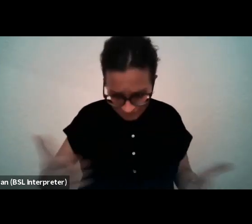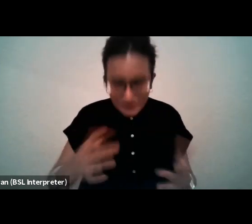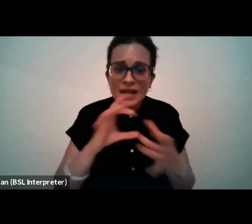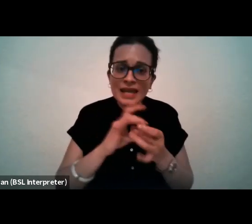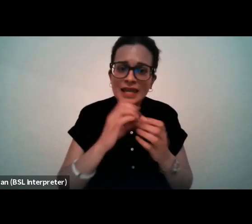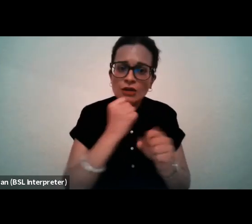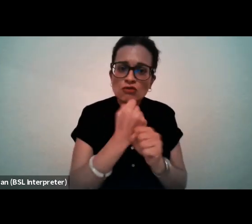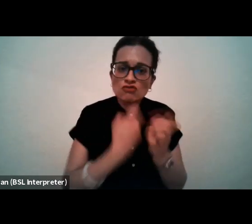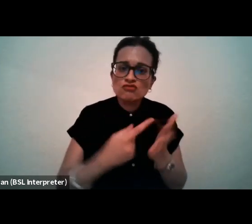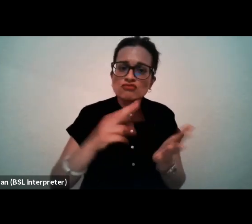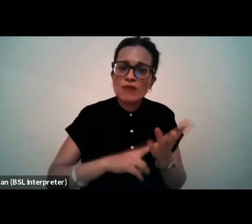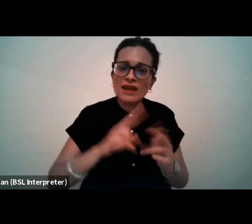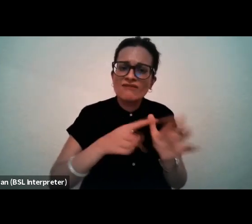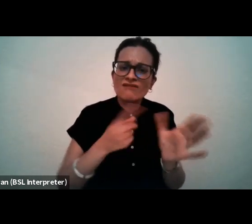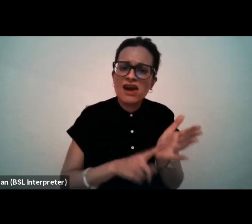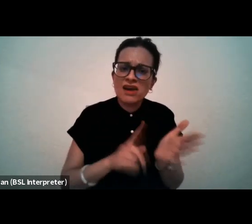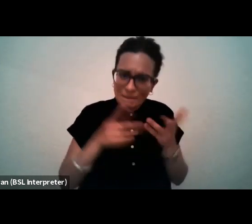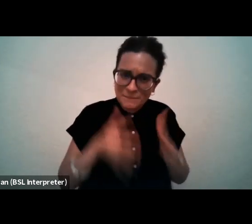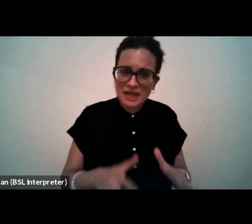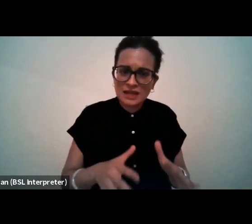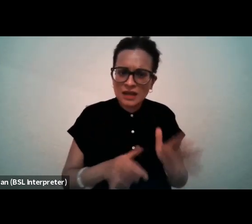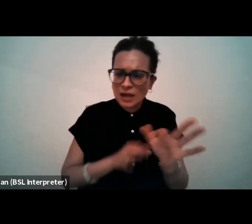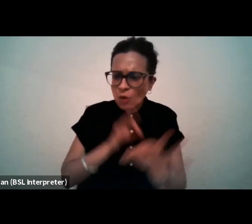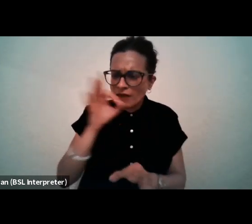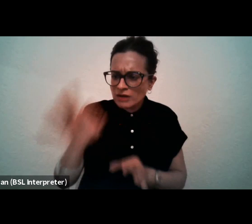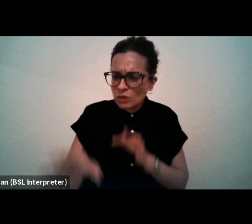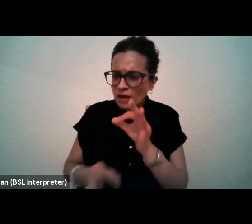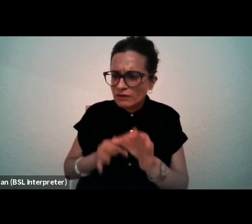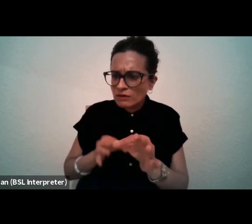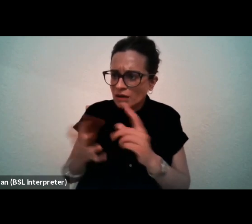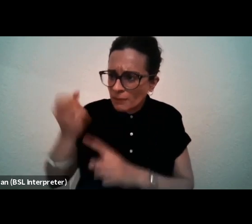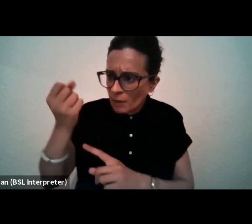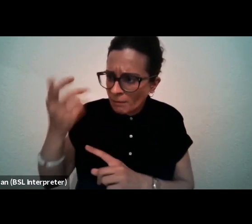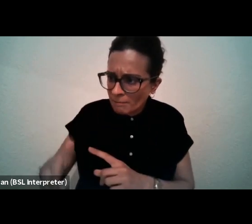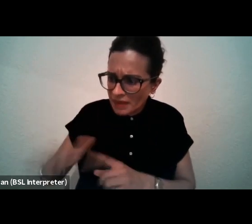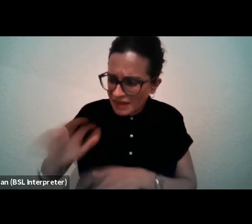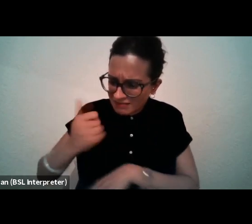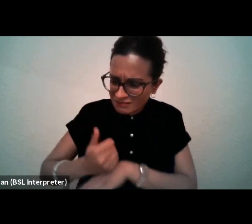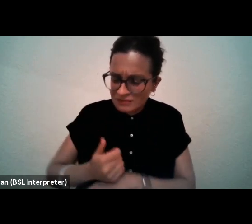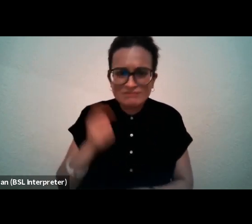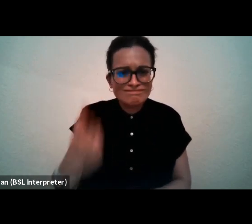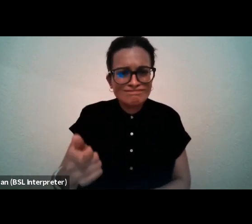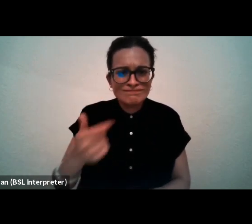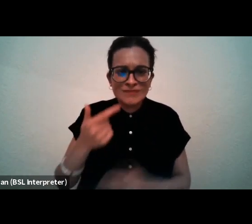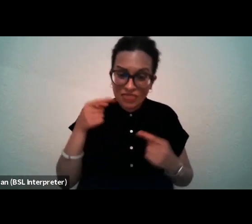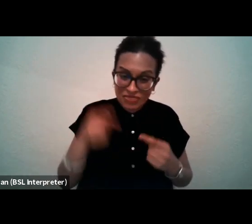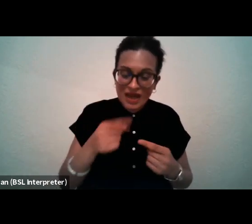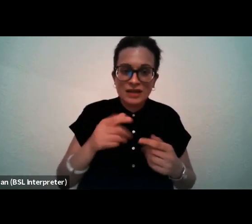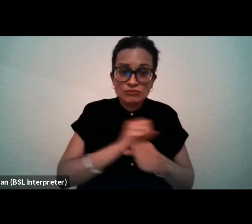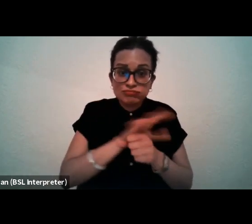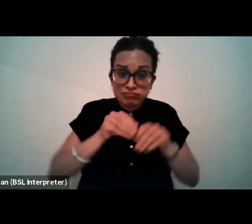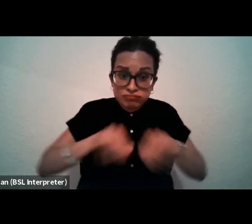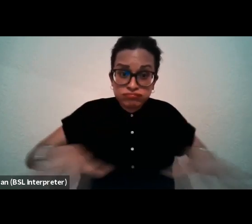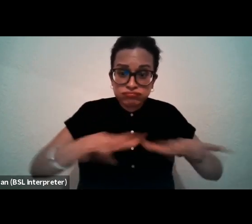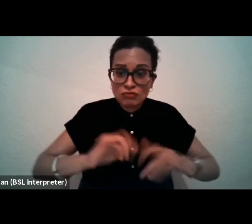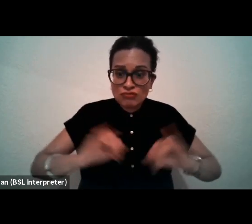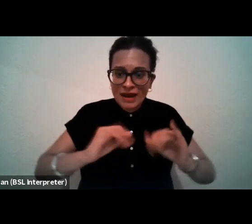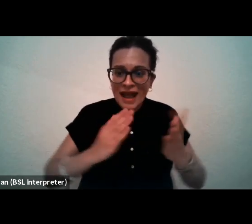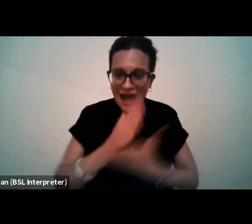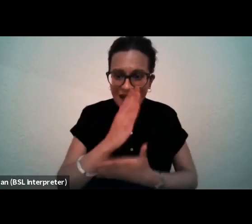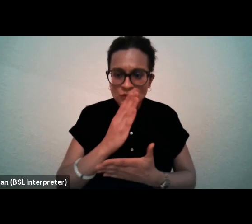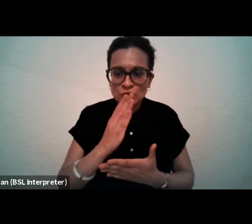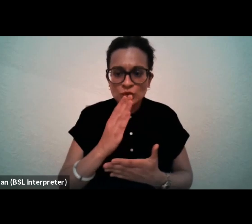time and time again inquiries that don't actually lead to anything substantial. Let's make sure this is makes a difference for us. So I'm asking